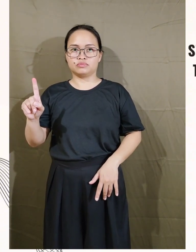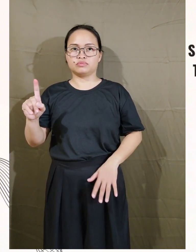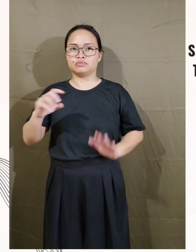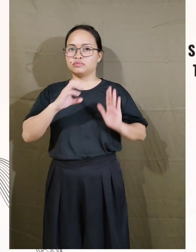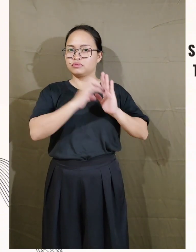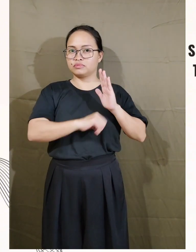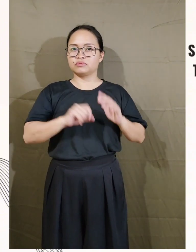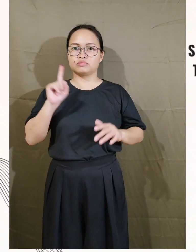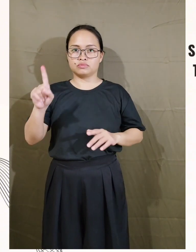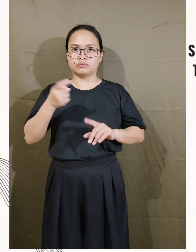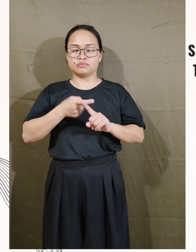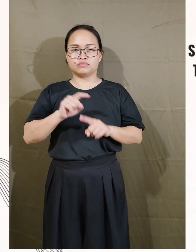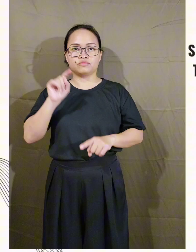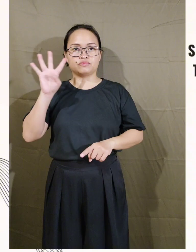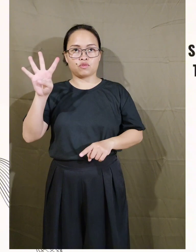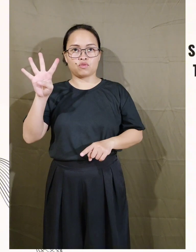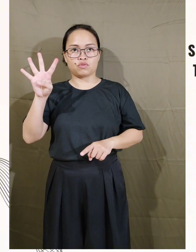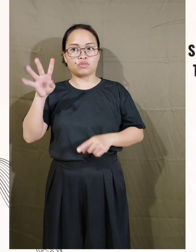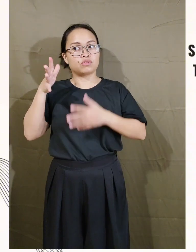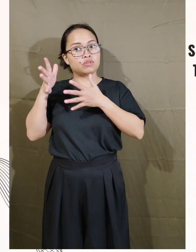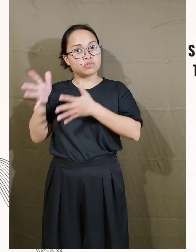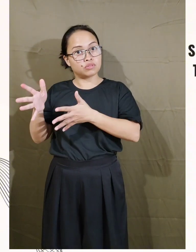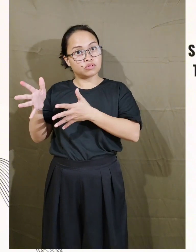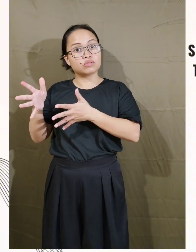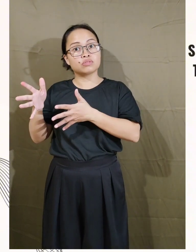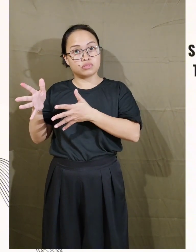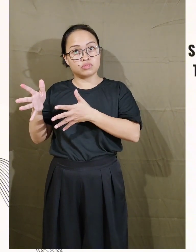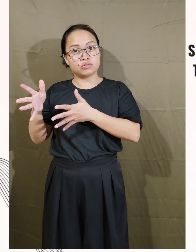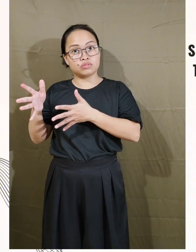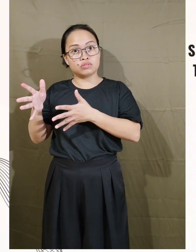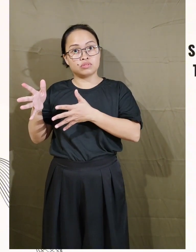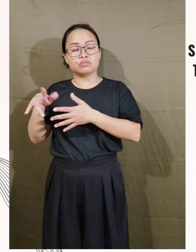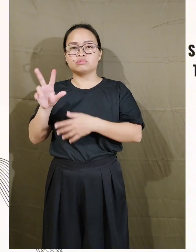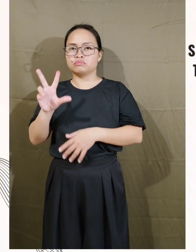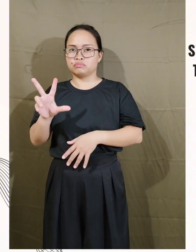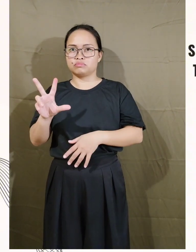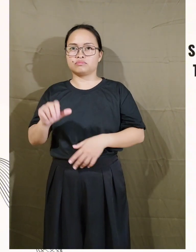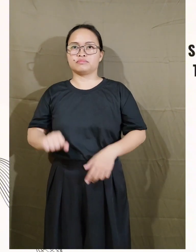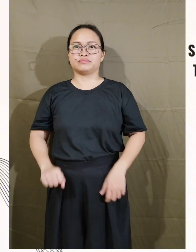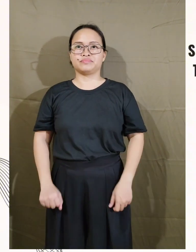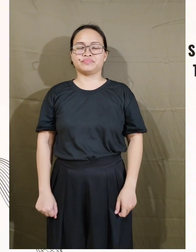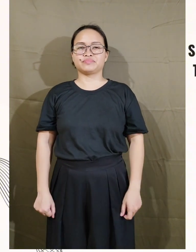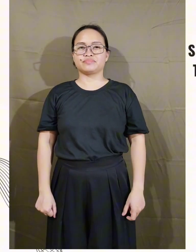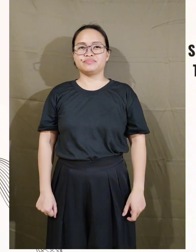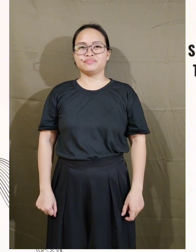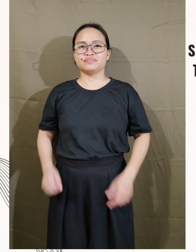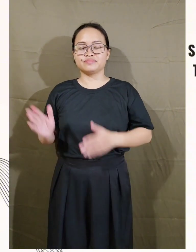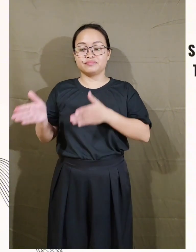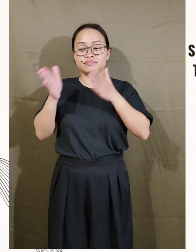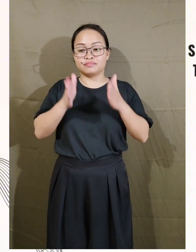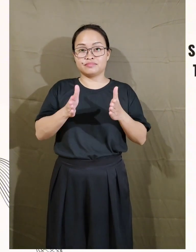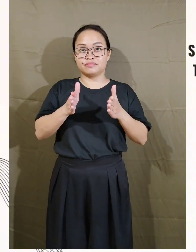4. Now we are left with 3.